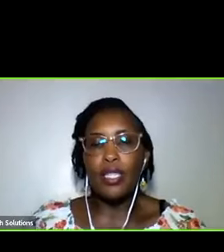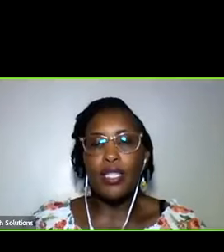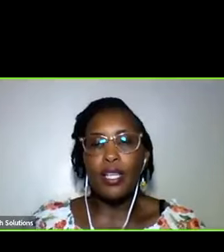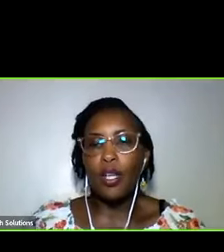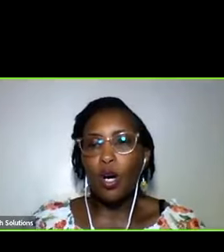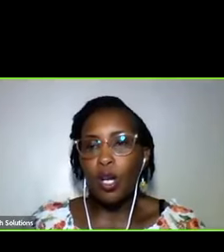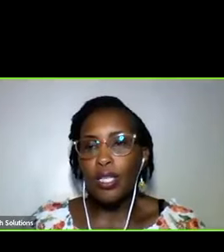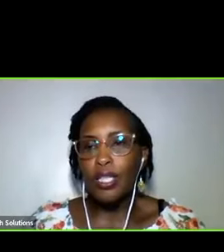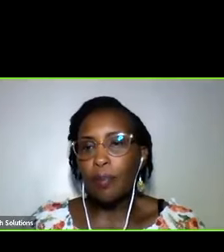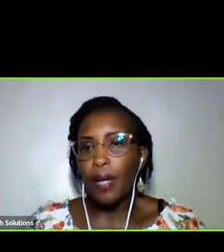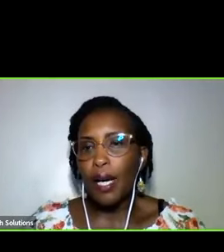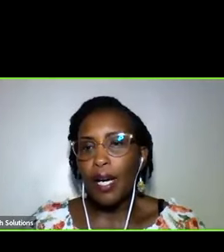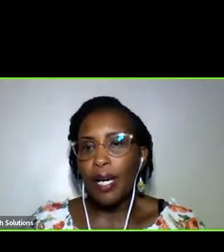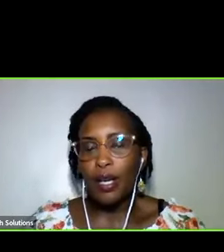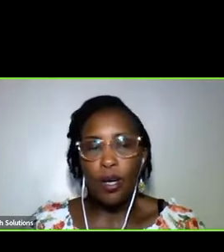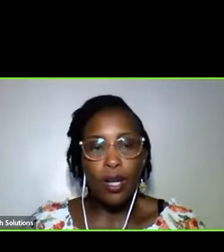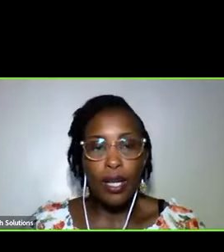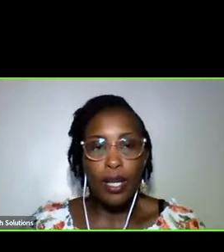certificate courses in all